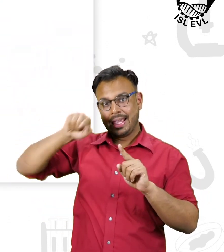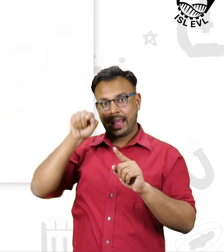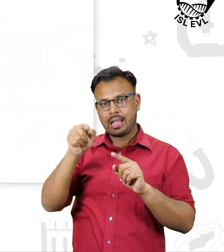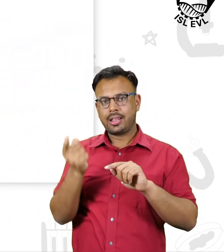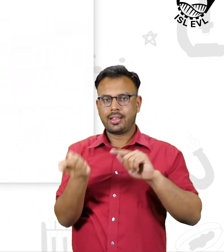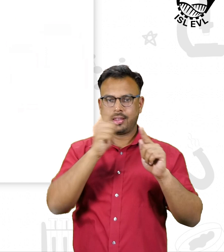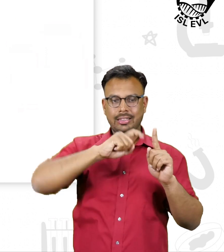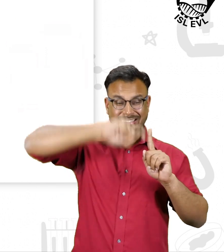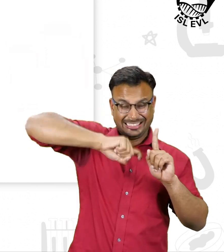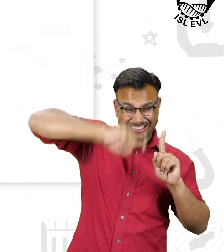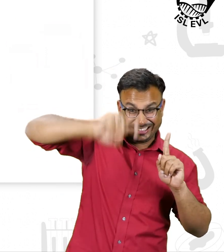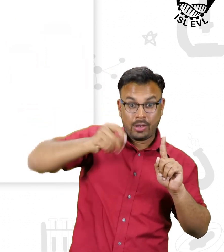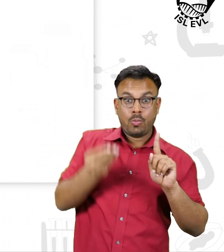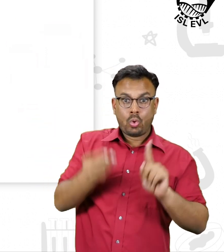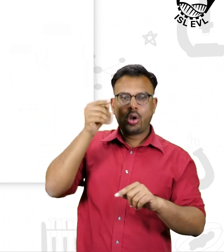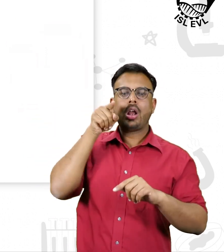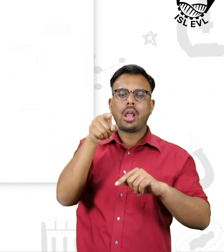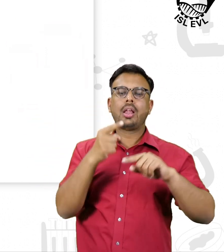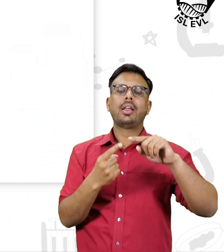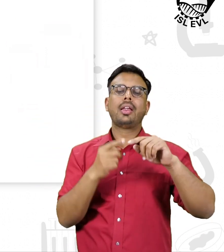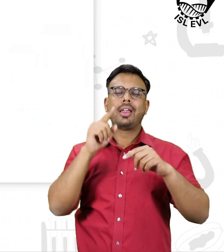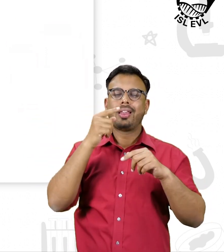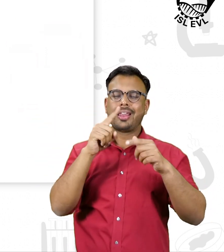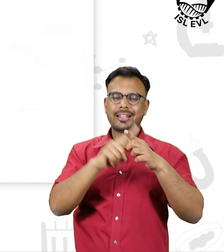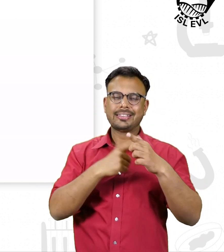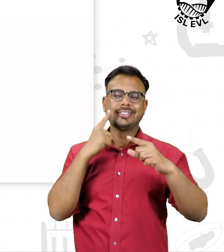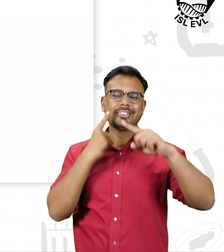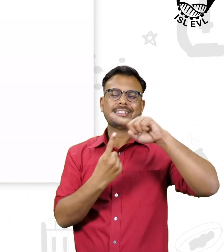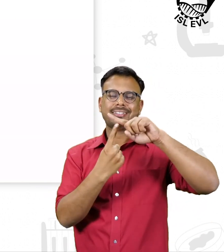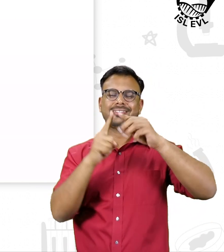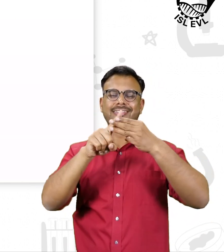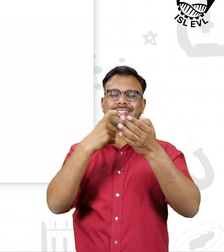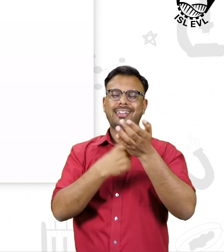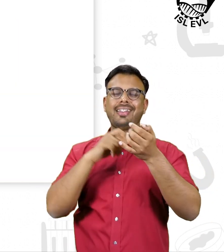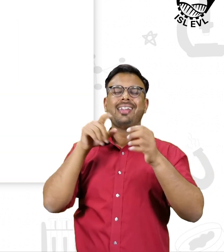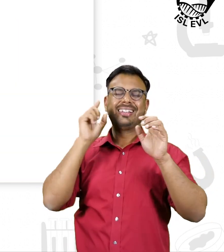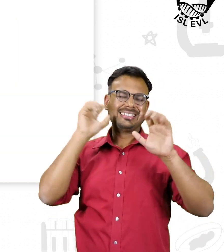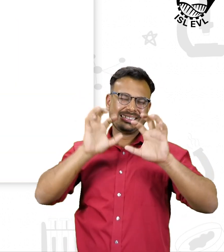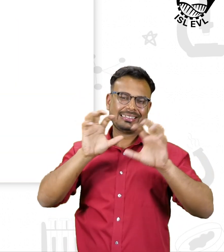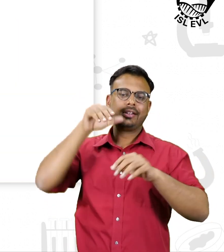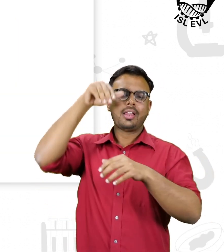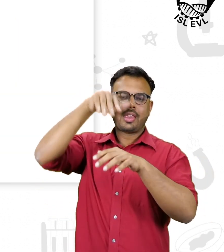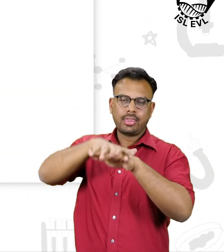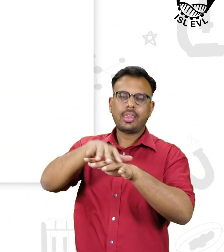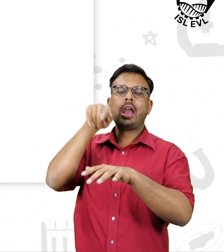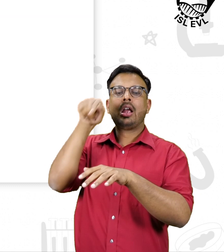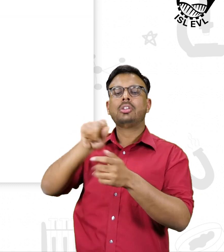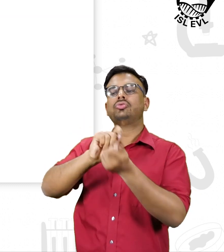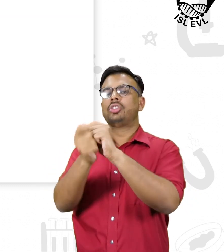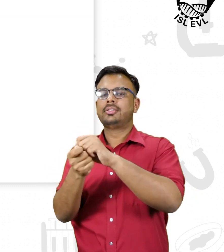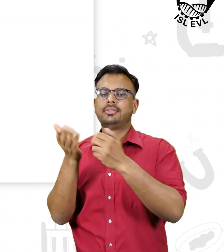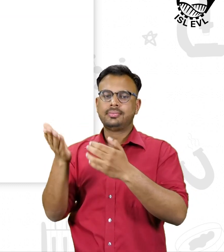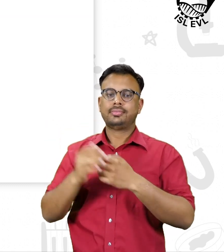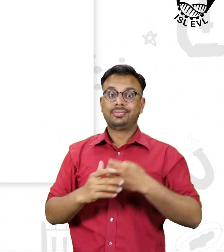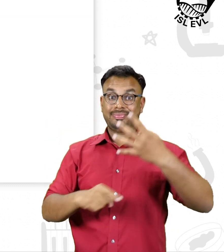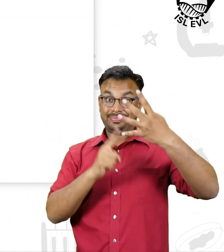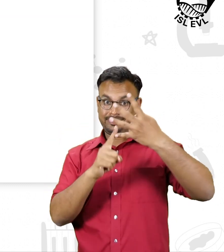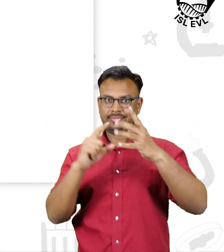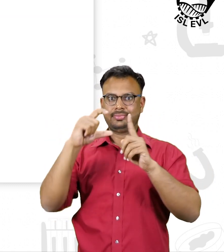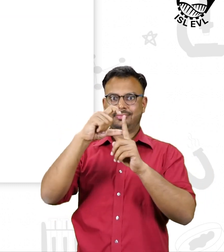Drift. It is the systematic change in frequency of an oscillator over a period of time. It is caused by